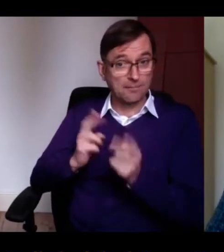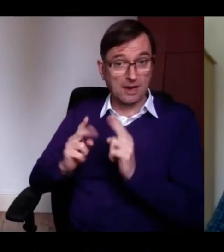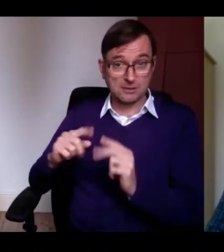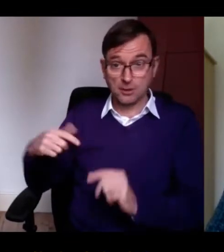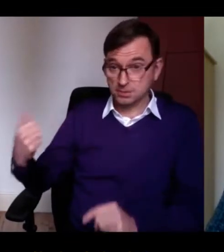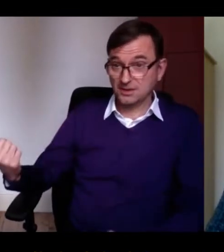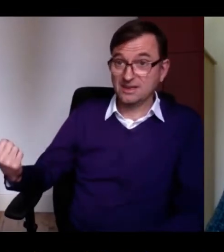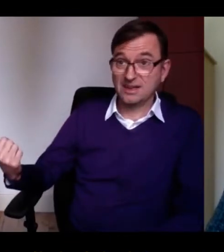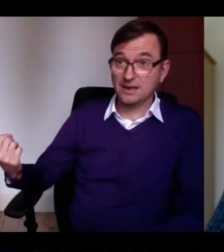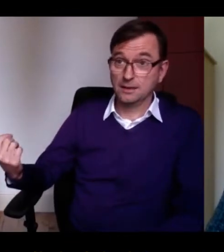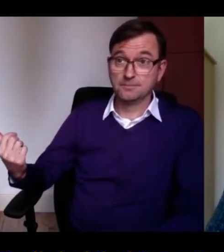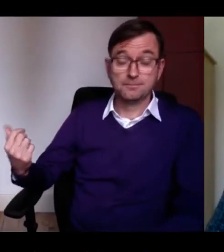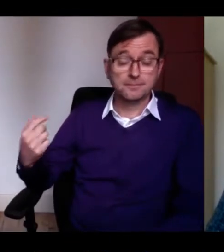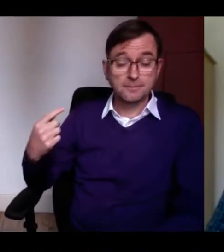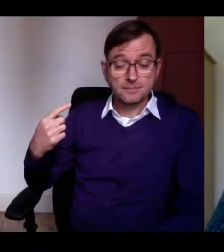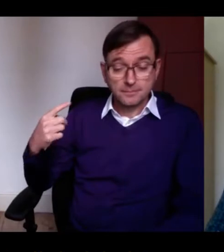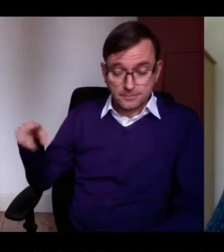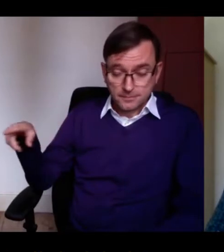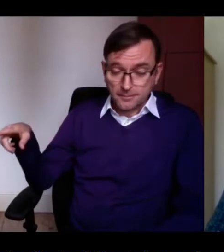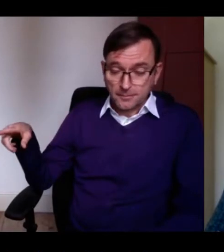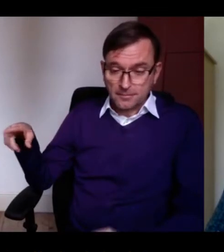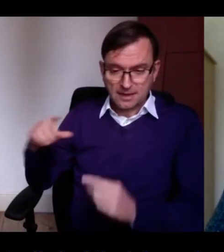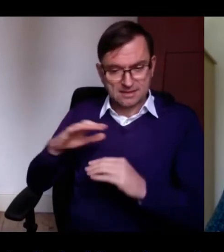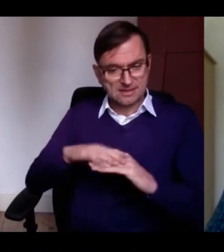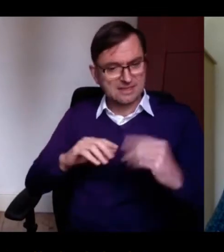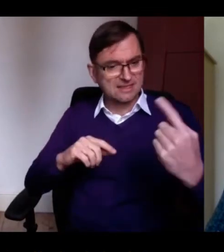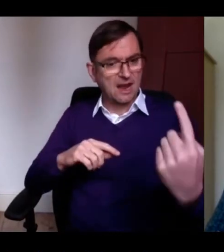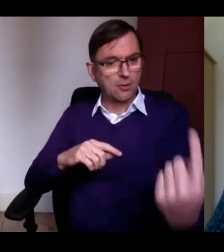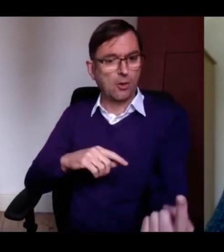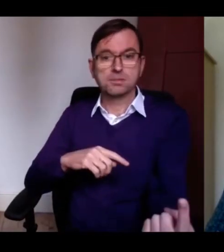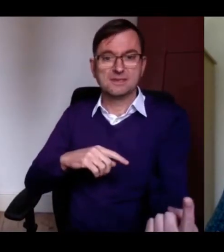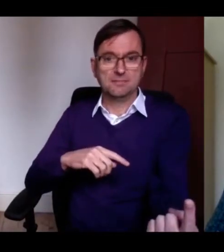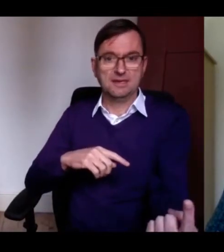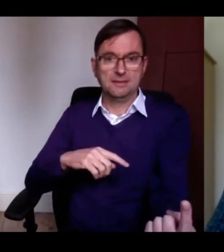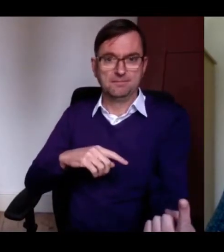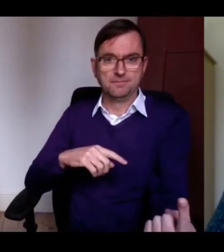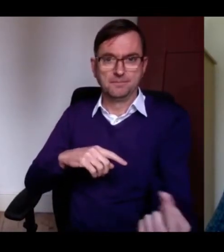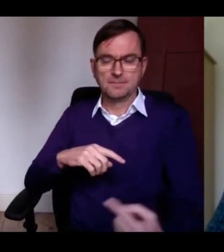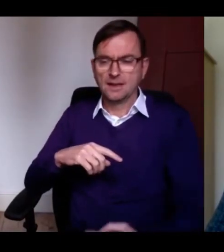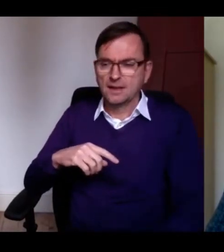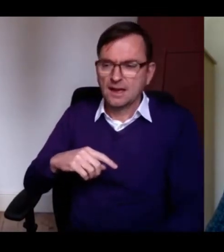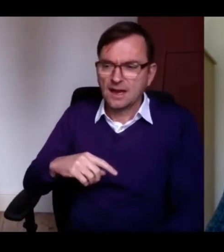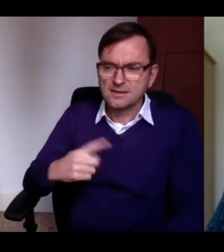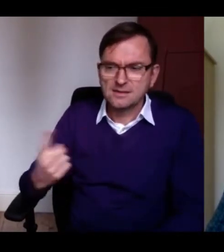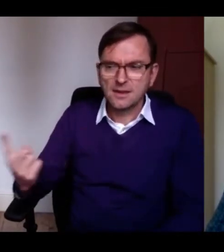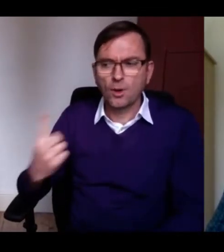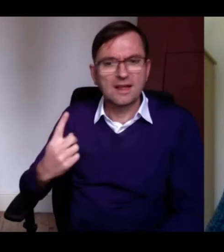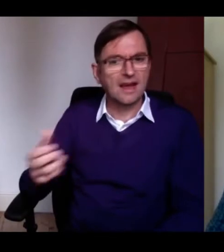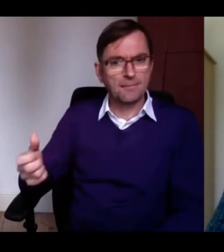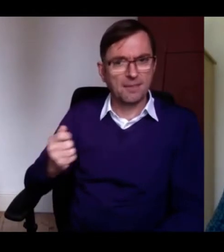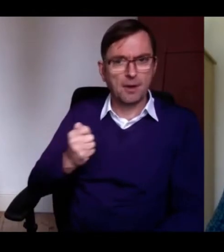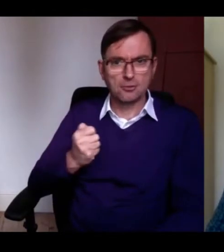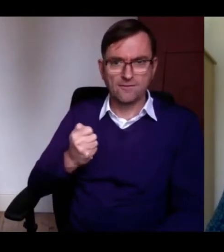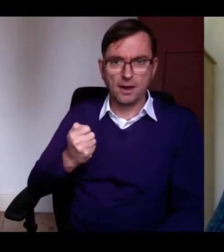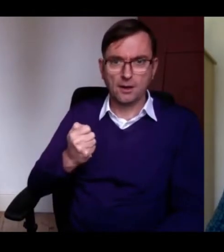I actually had the interpreter I'm using today, Tony, with me at the event. He was sitting down opposite me. And